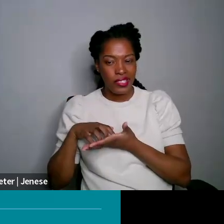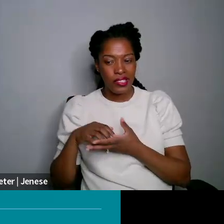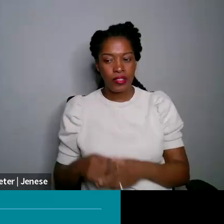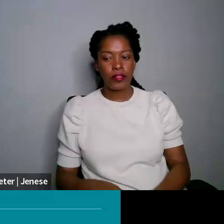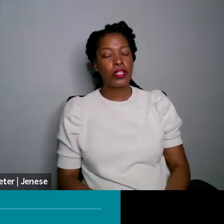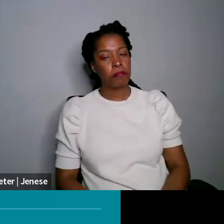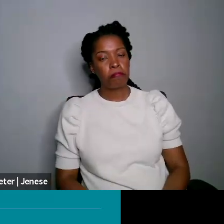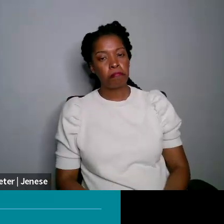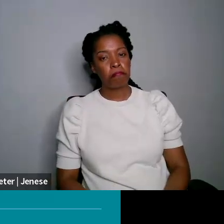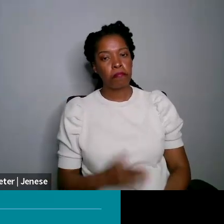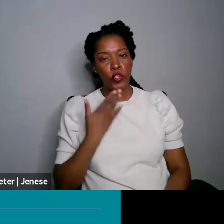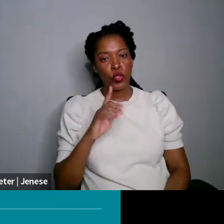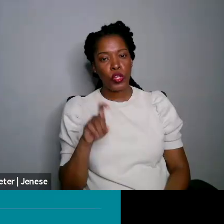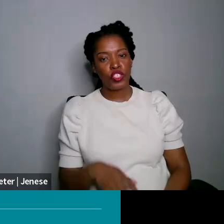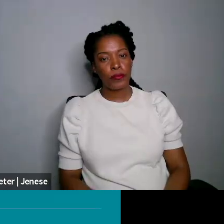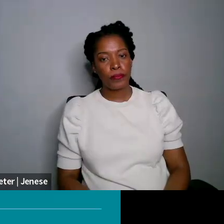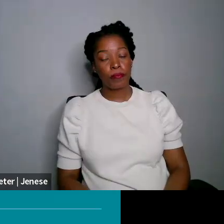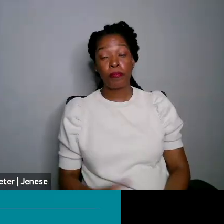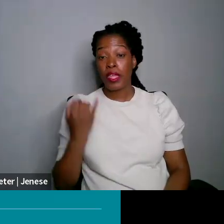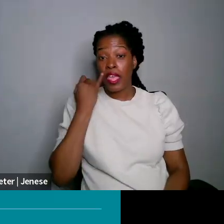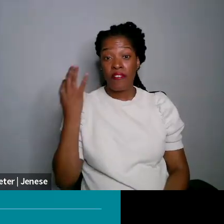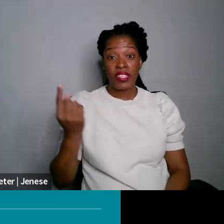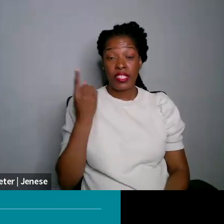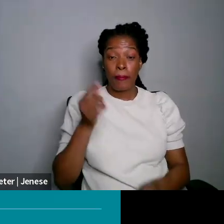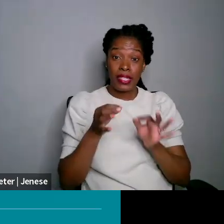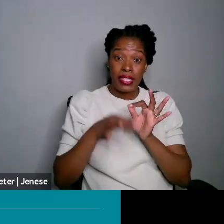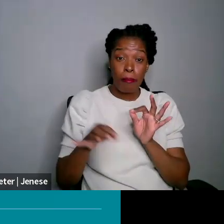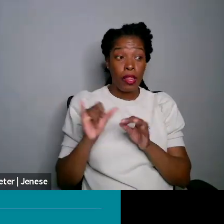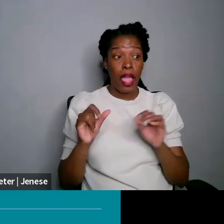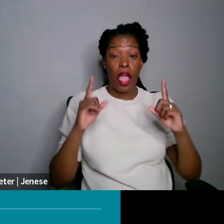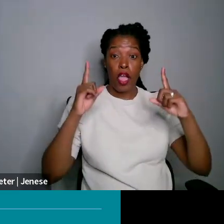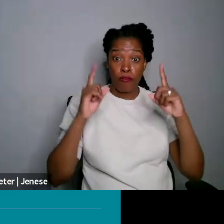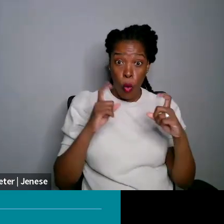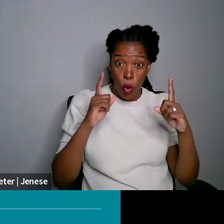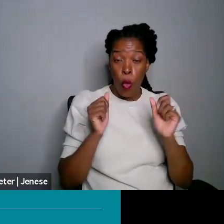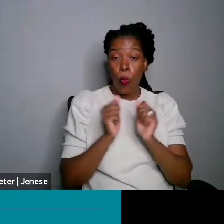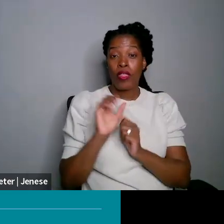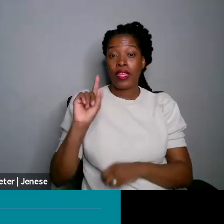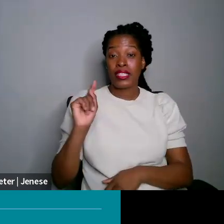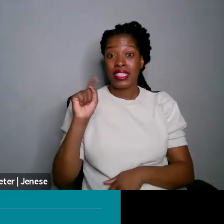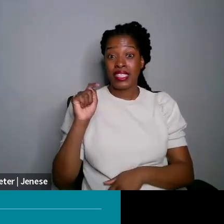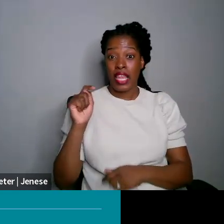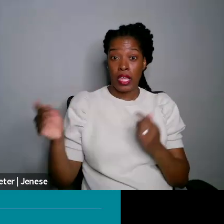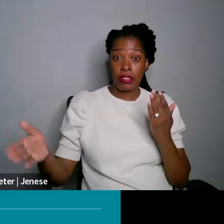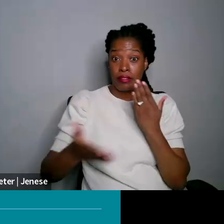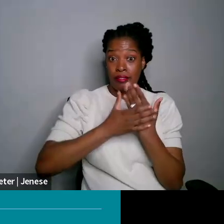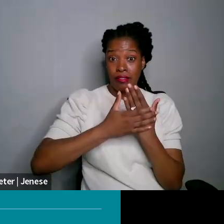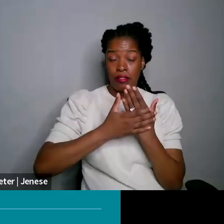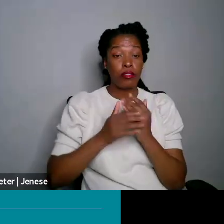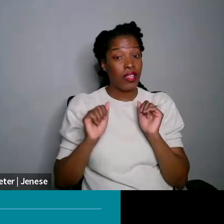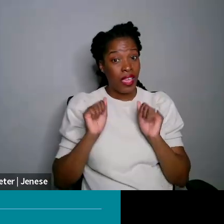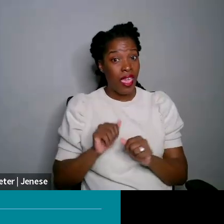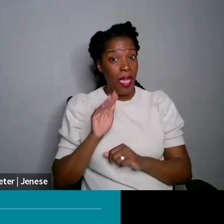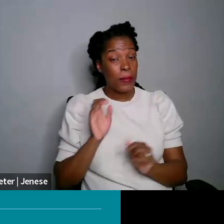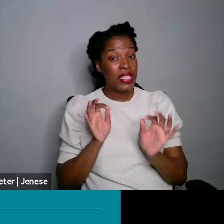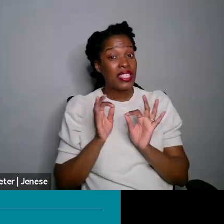as simple as a photo with overlaid text, it can be really simple without